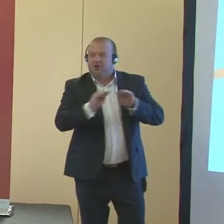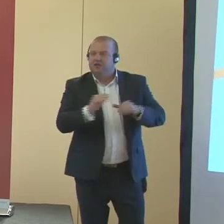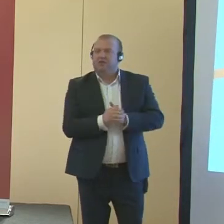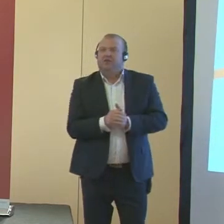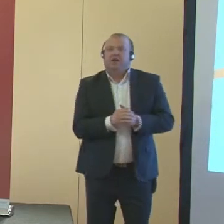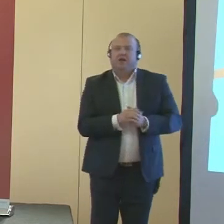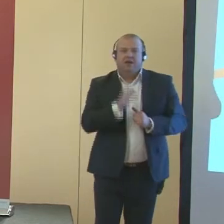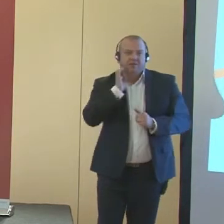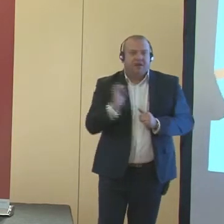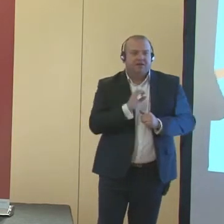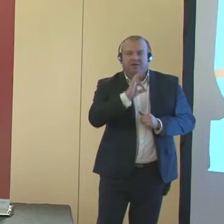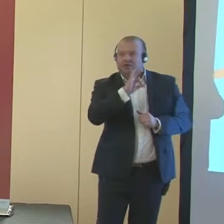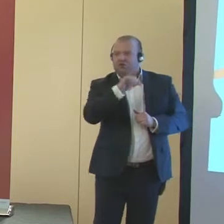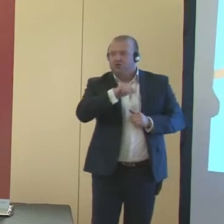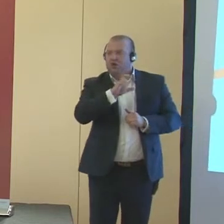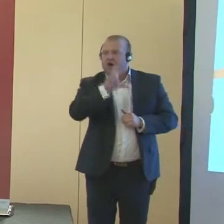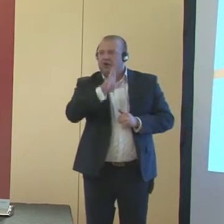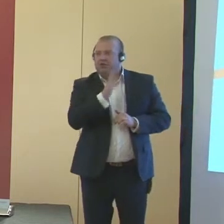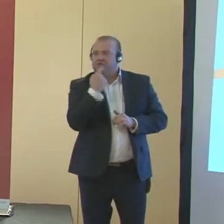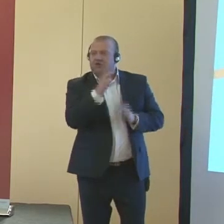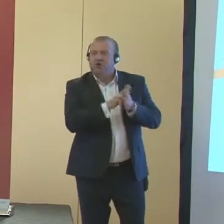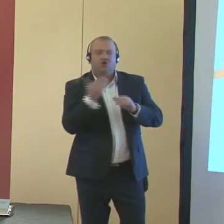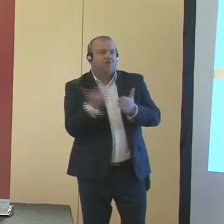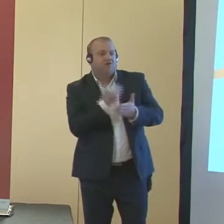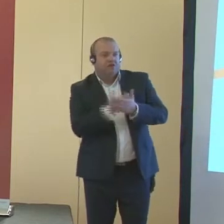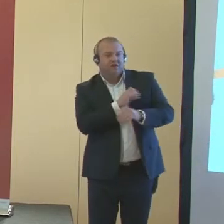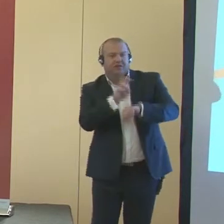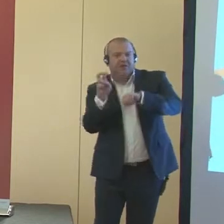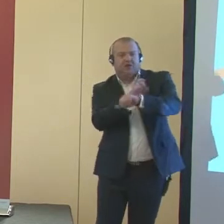ICT for Information Accessibility in Learning.